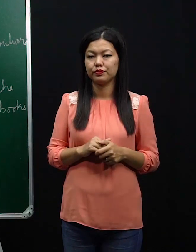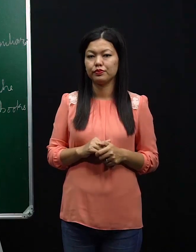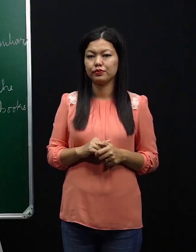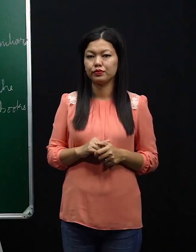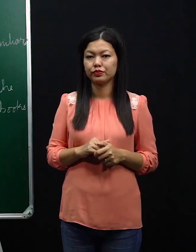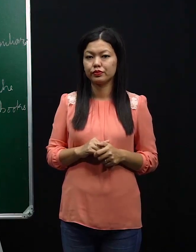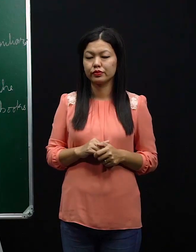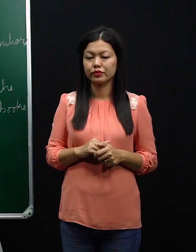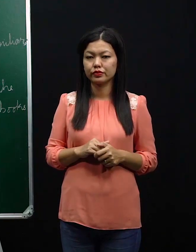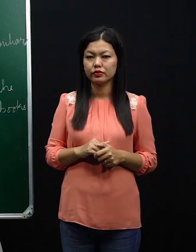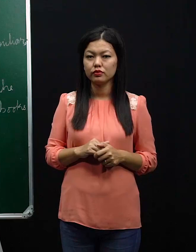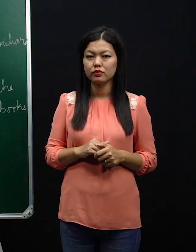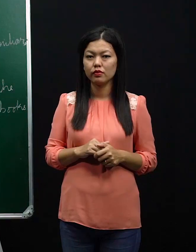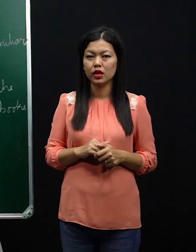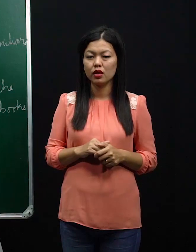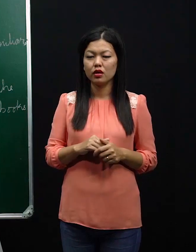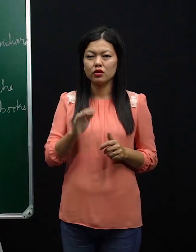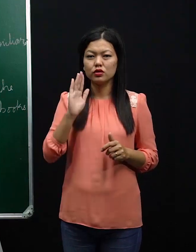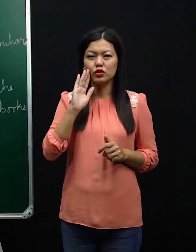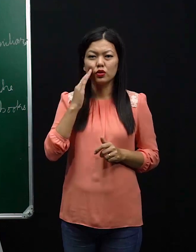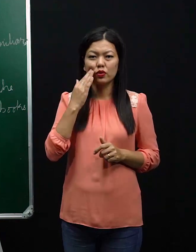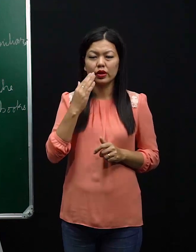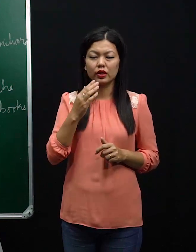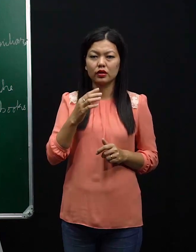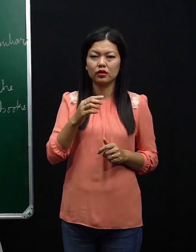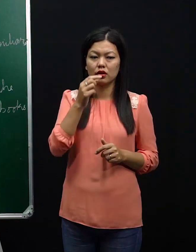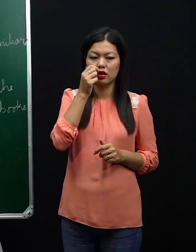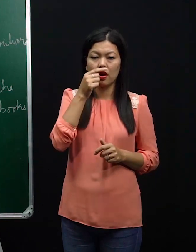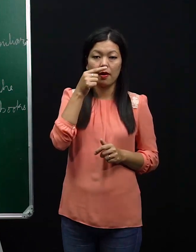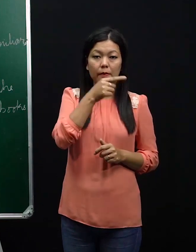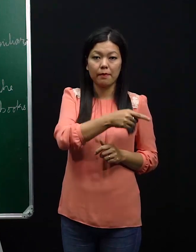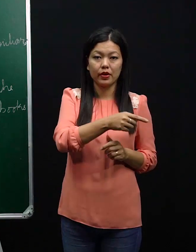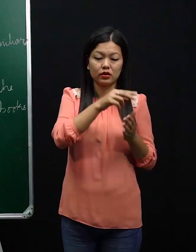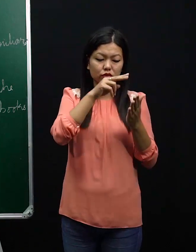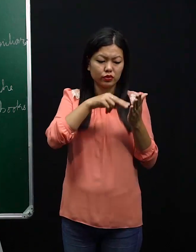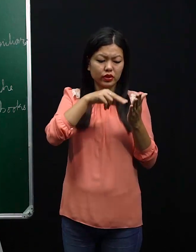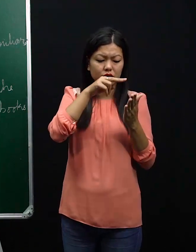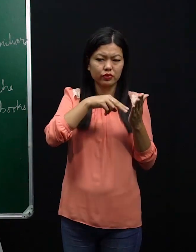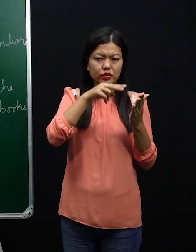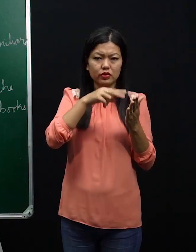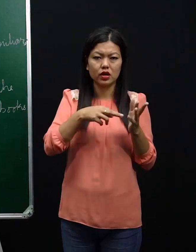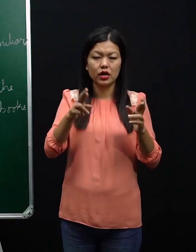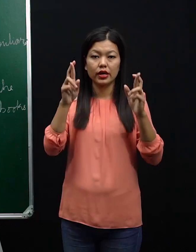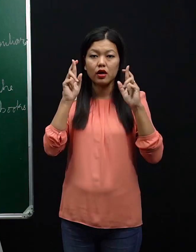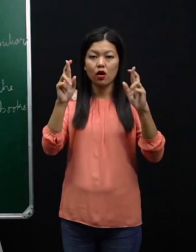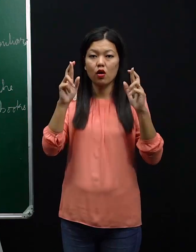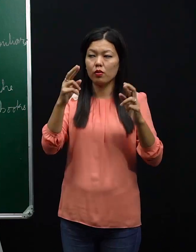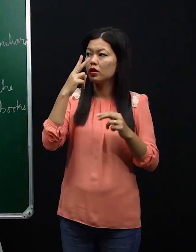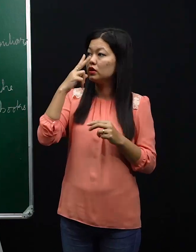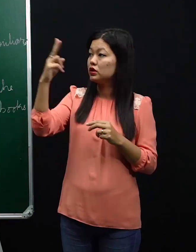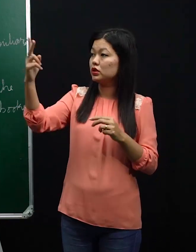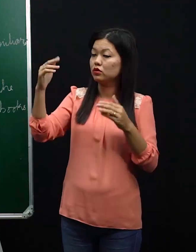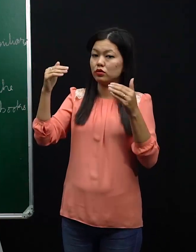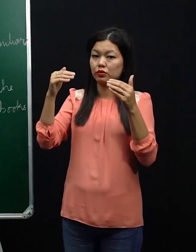these poetries, of these poems, would surely have the resemblance of the face on the mountain. Why? Because